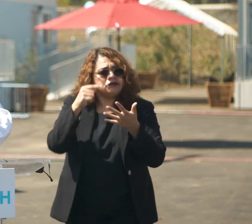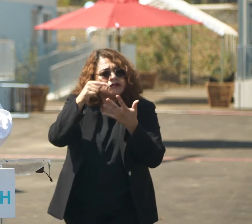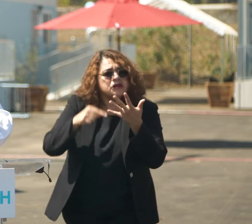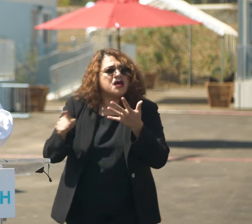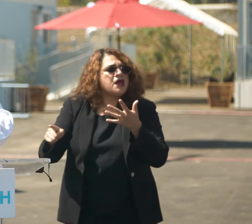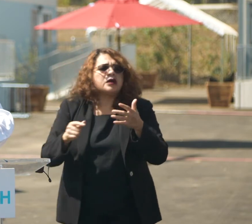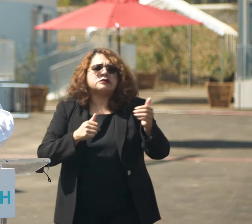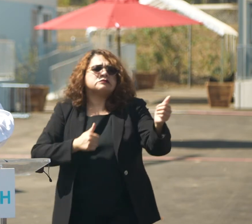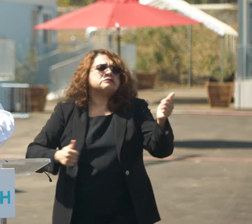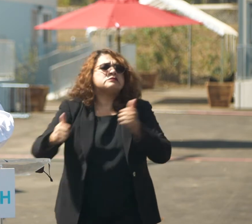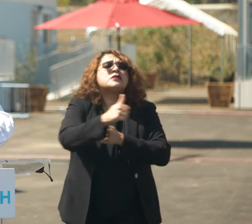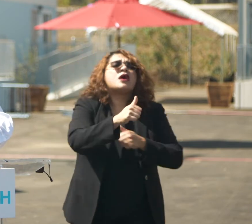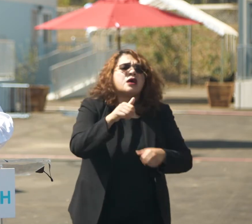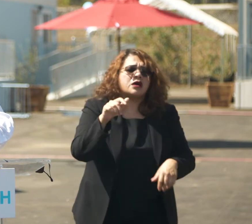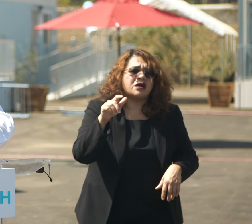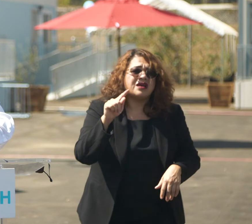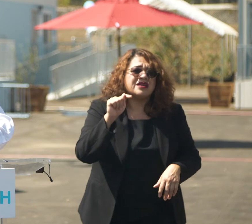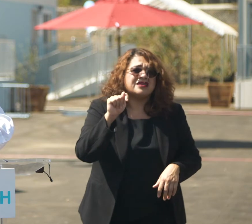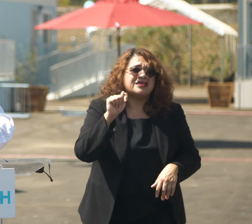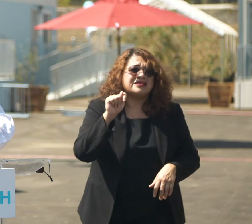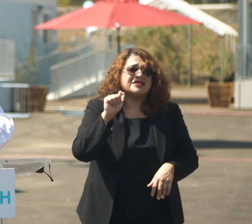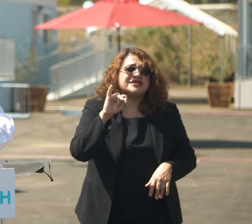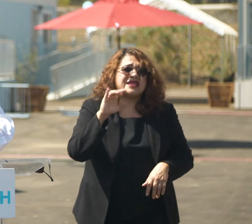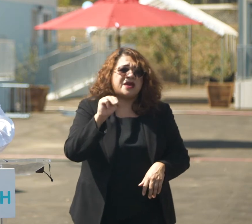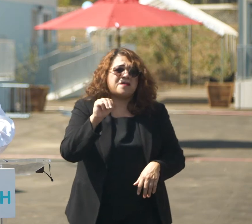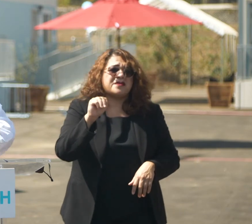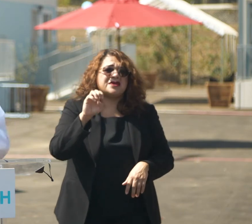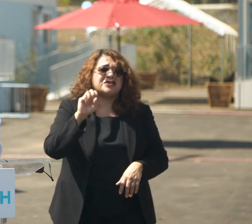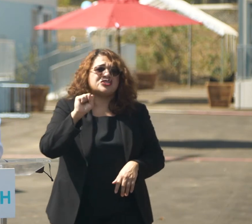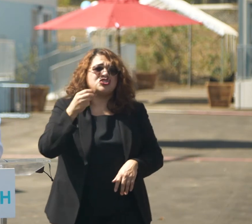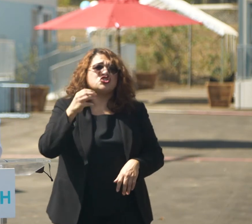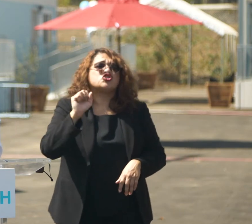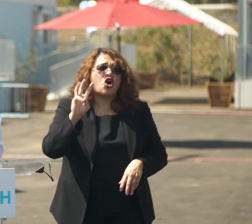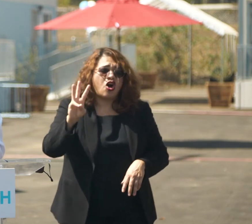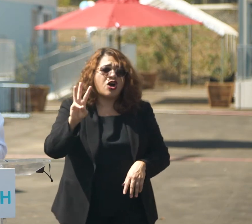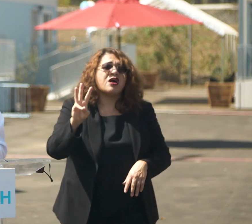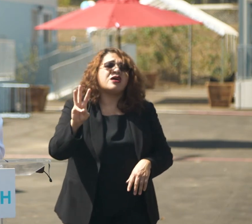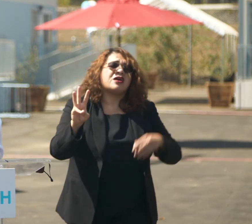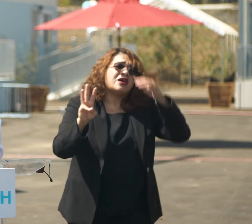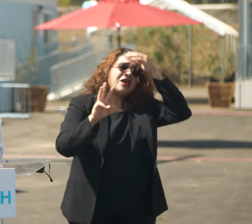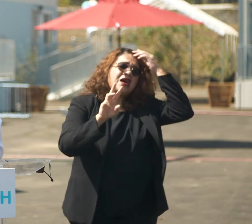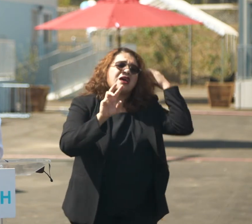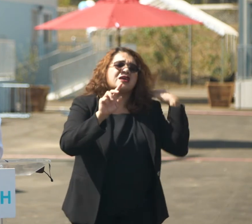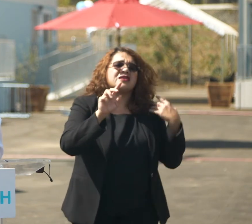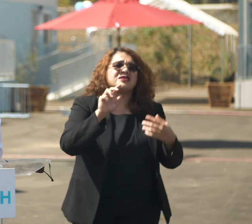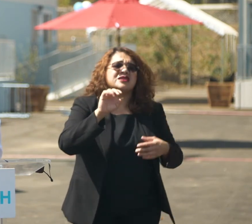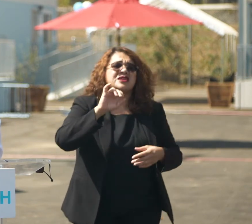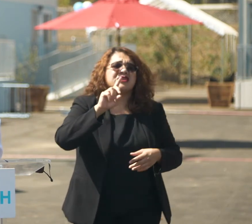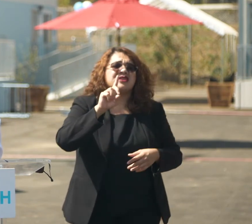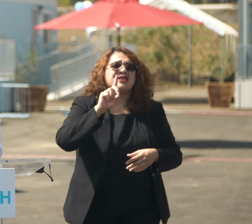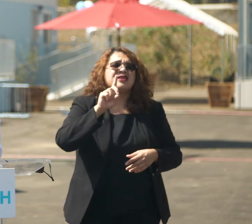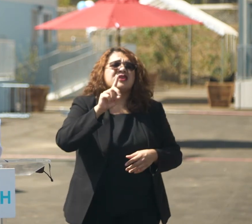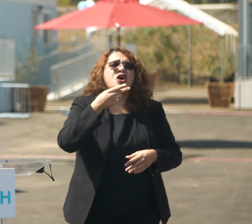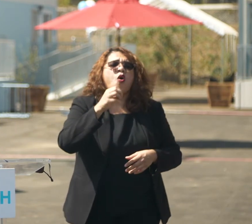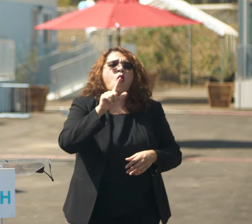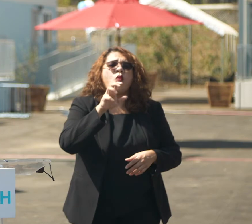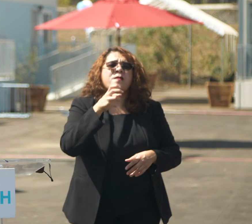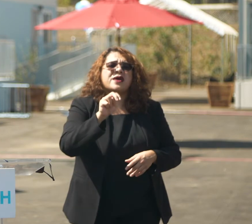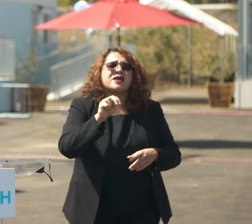Griffin Structures, and Troy Degener of Group Delta. Thank you all again for tuning in today.